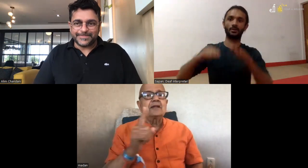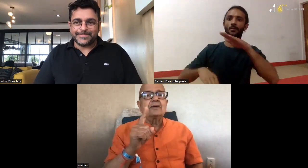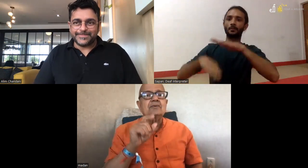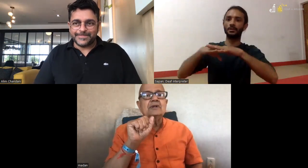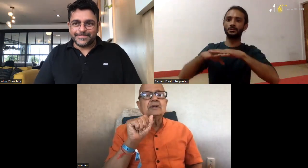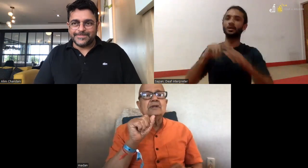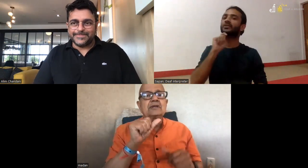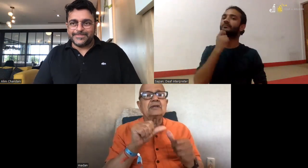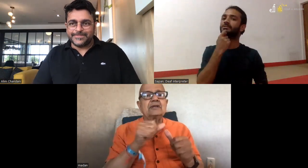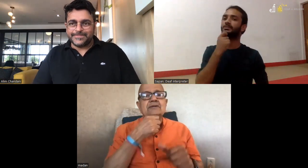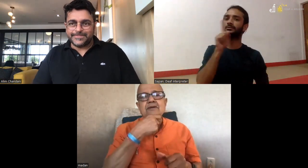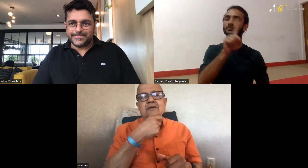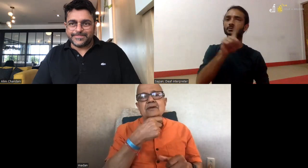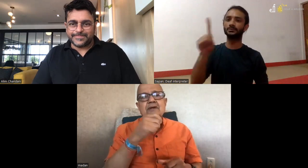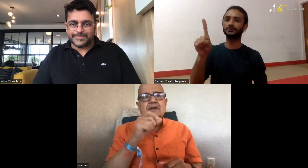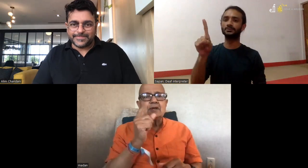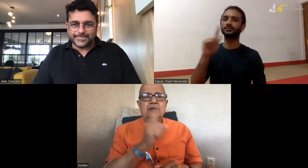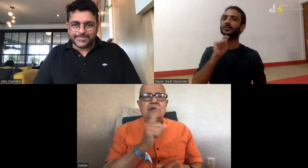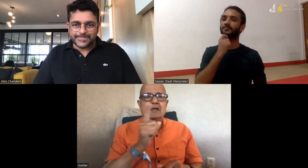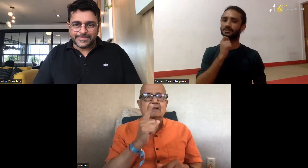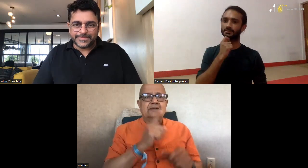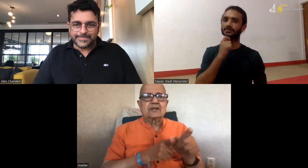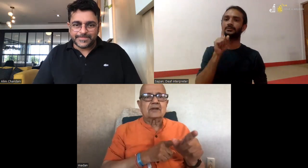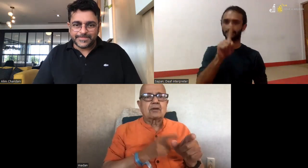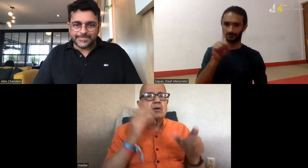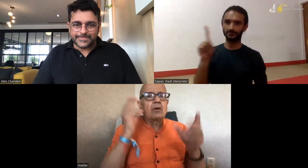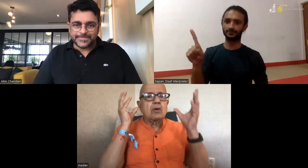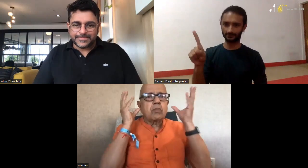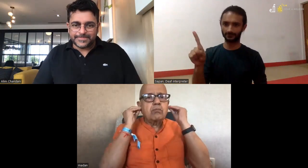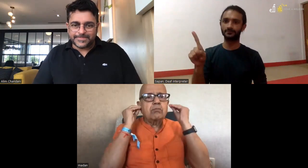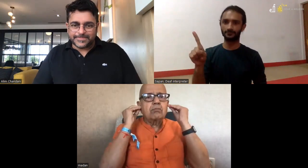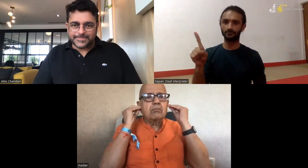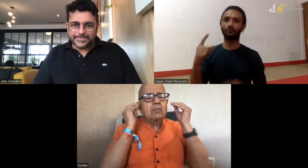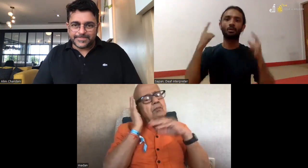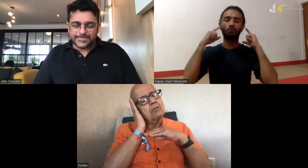I was born hearing, and at the age of 11,